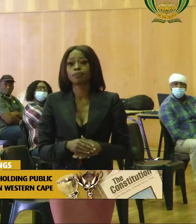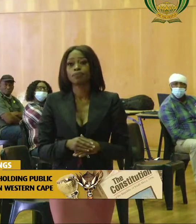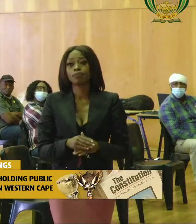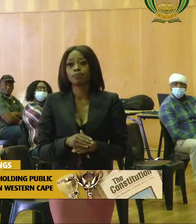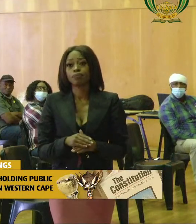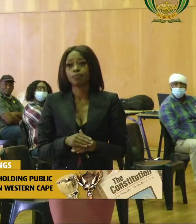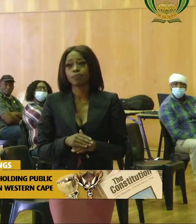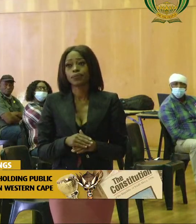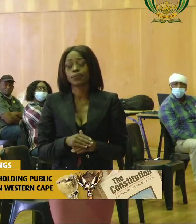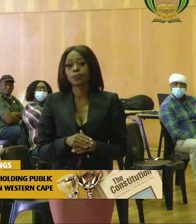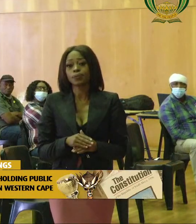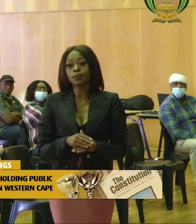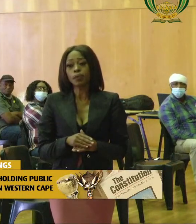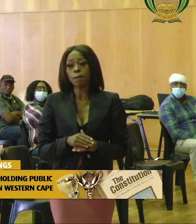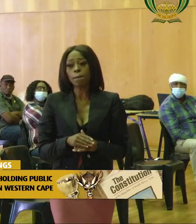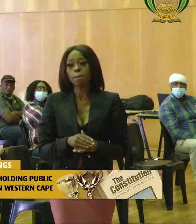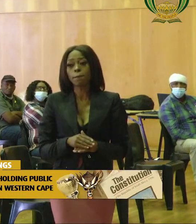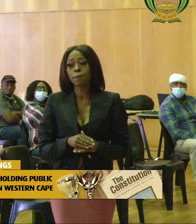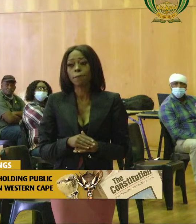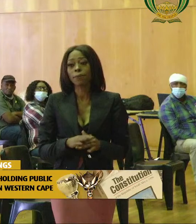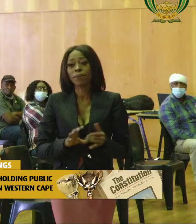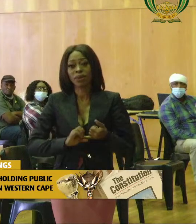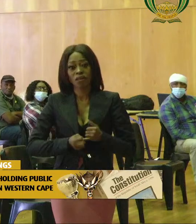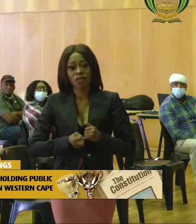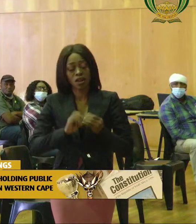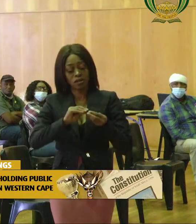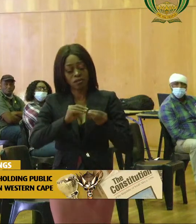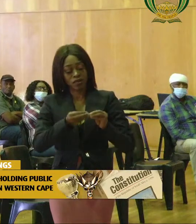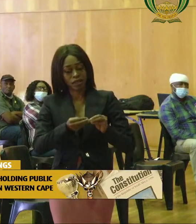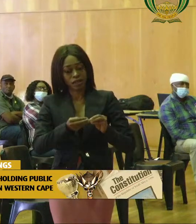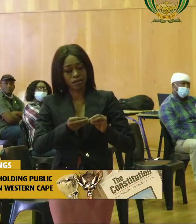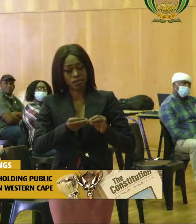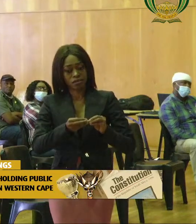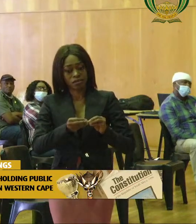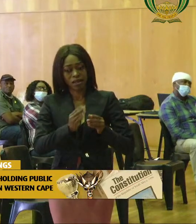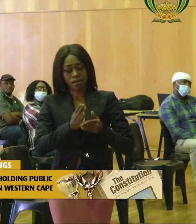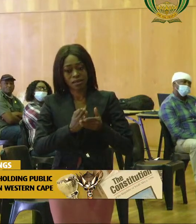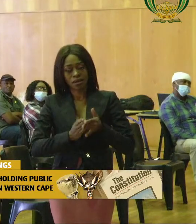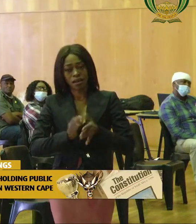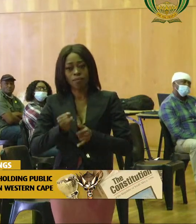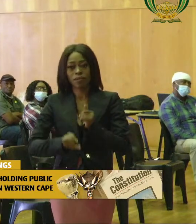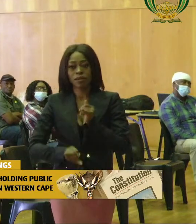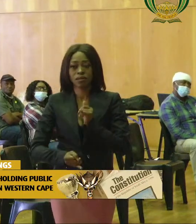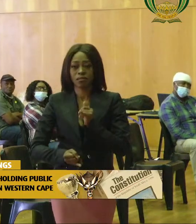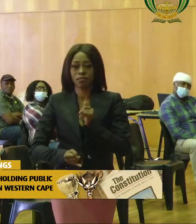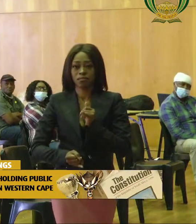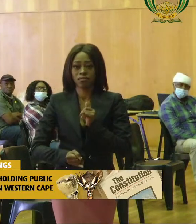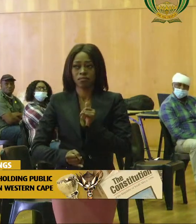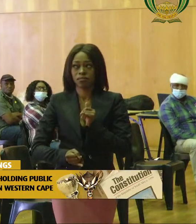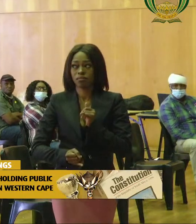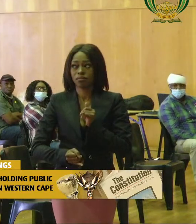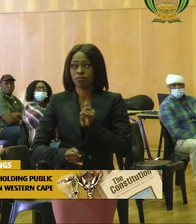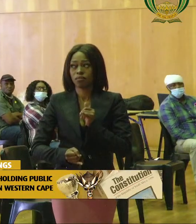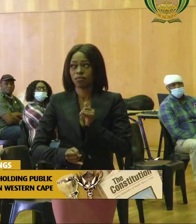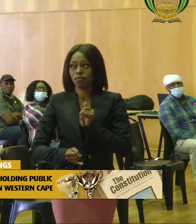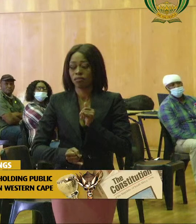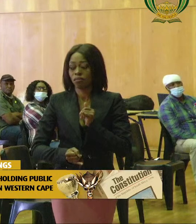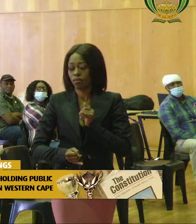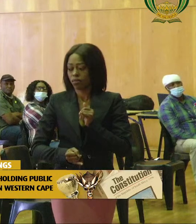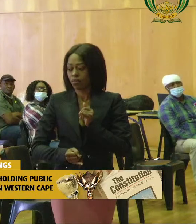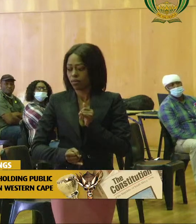to try and correct some other mistakes that people came here